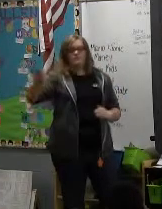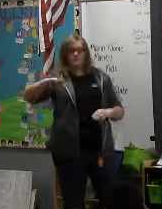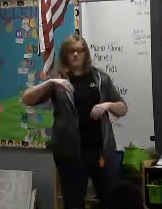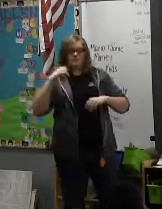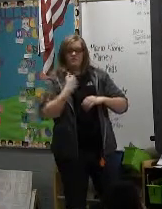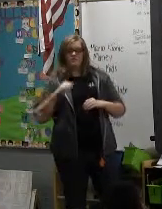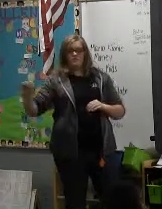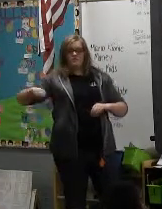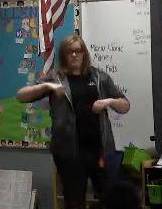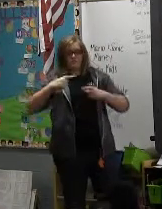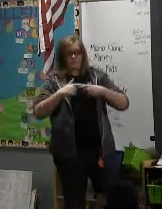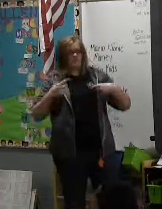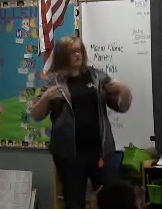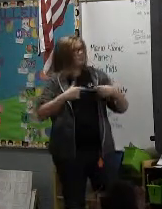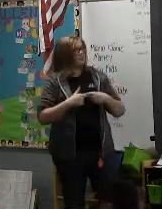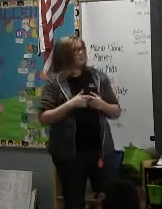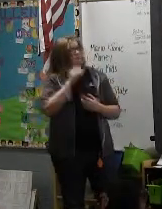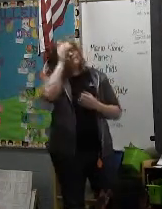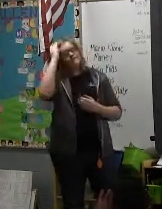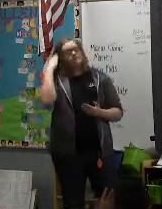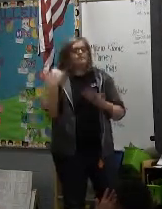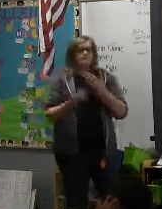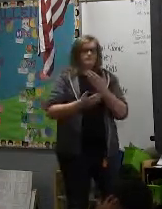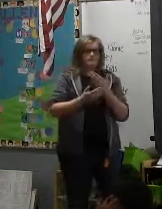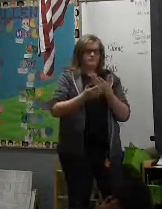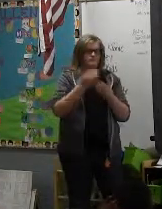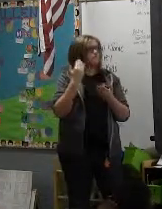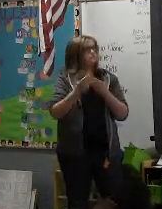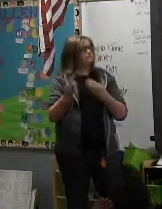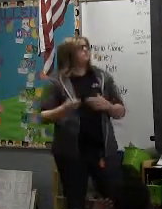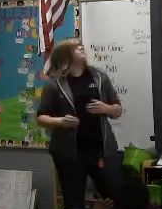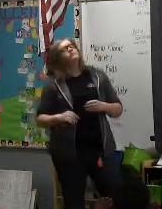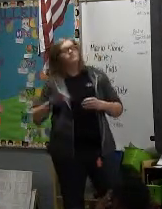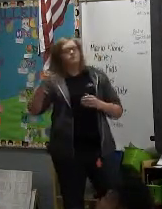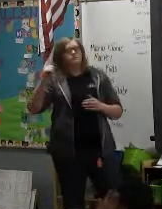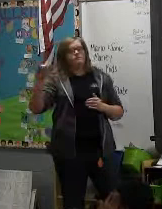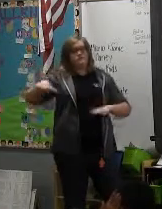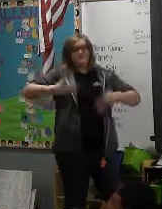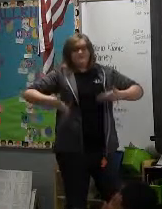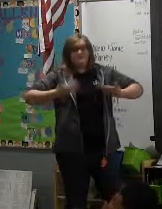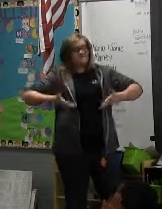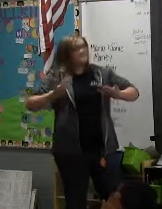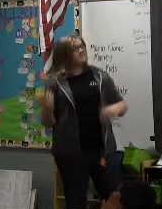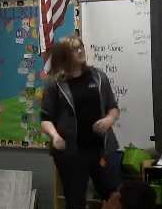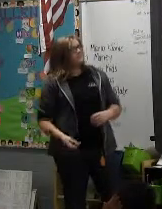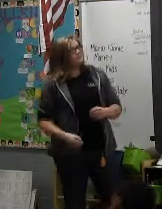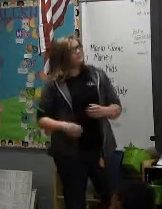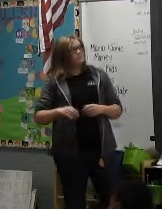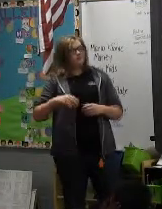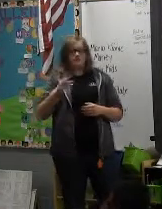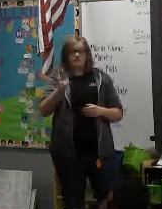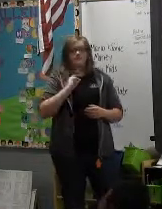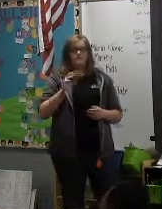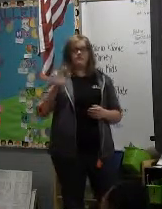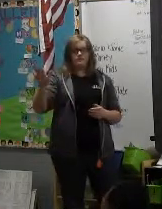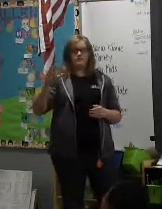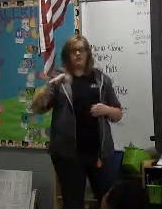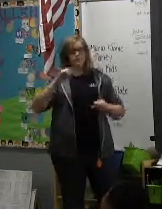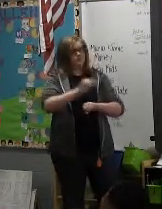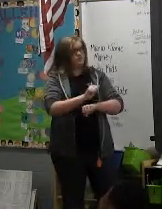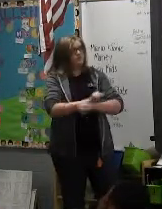Even though Jay was happy with his new job and his new life, he was still missing